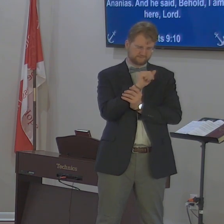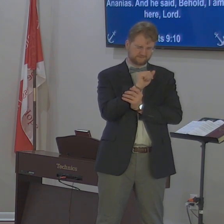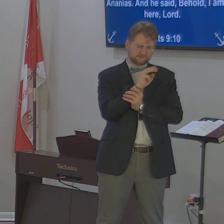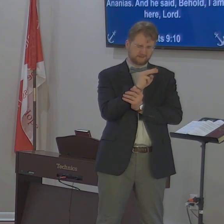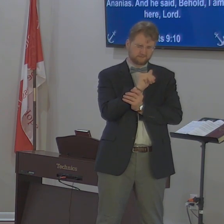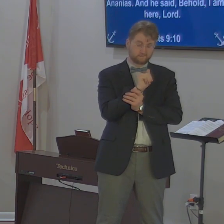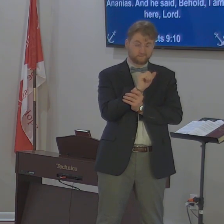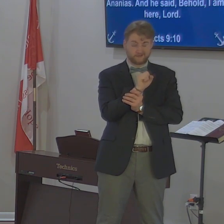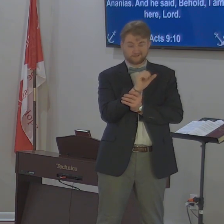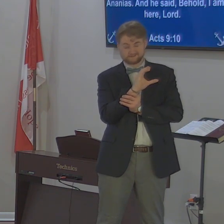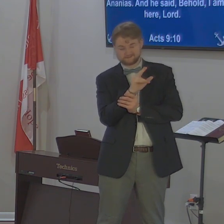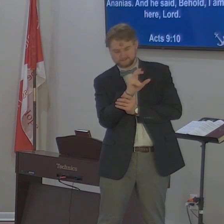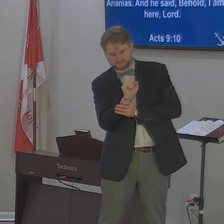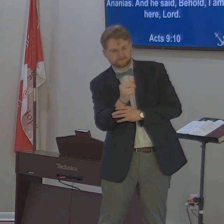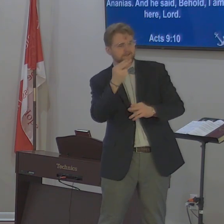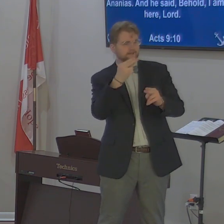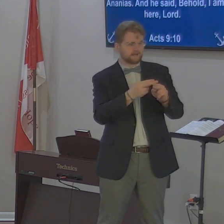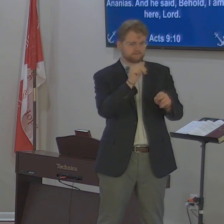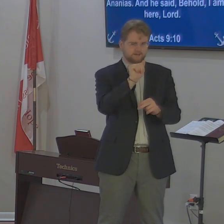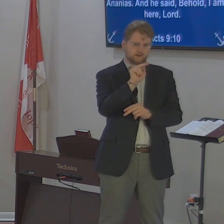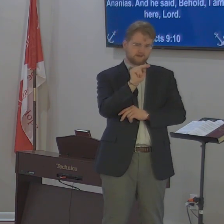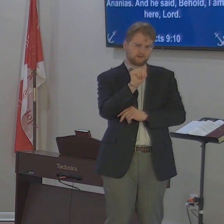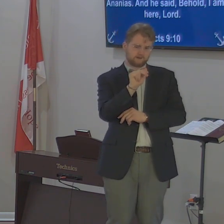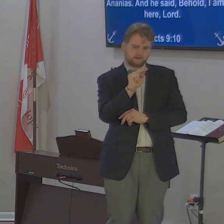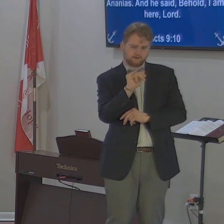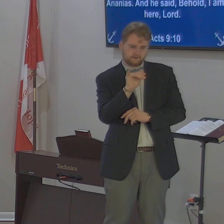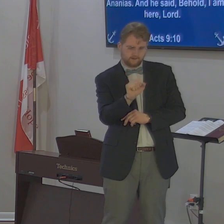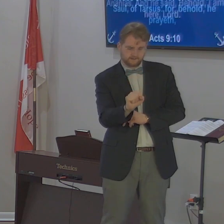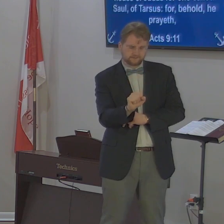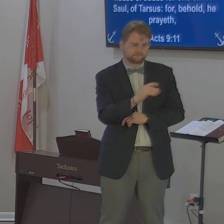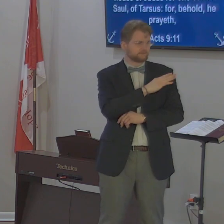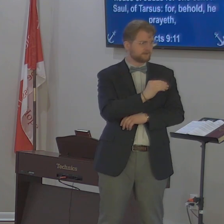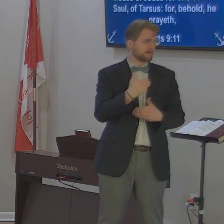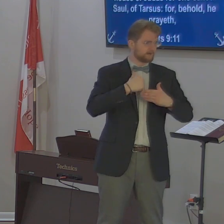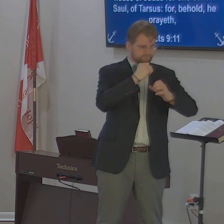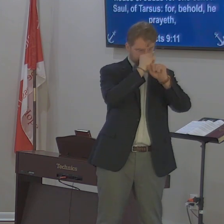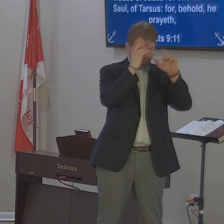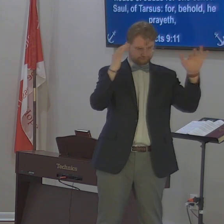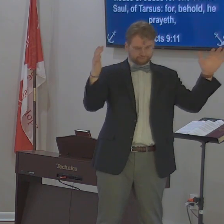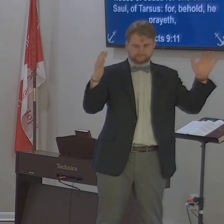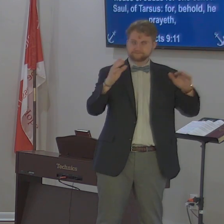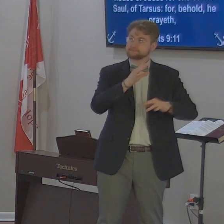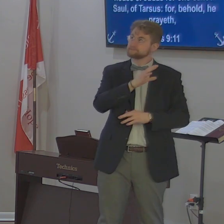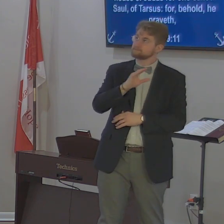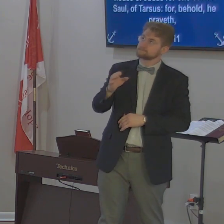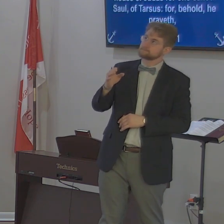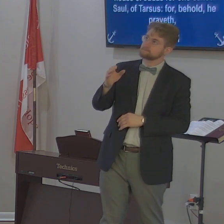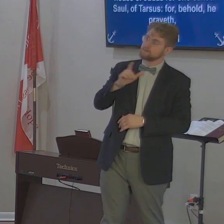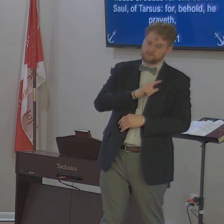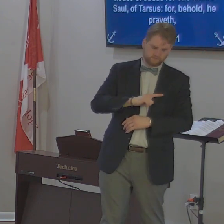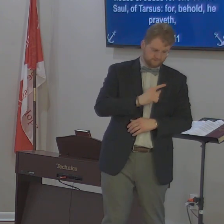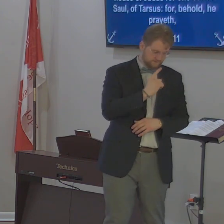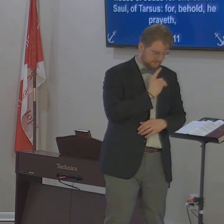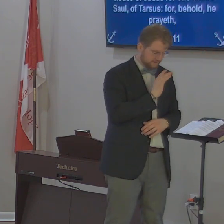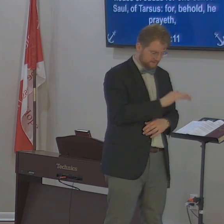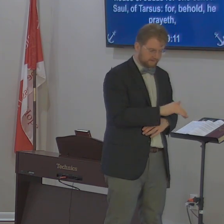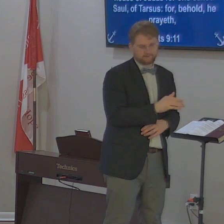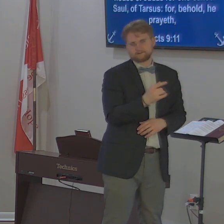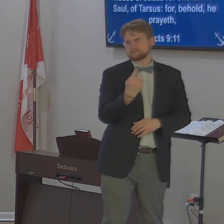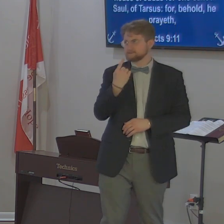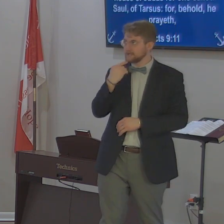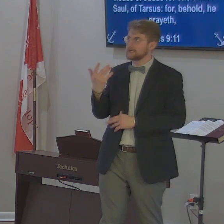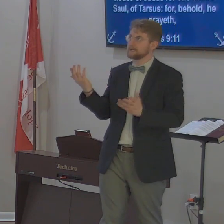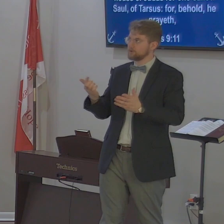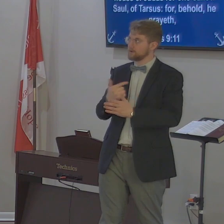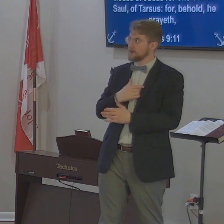vision, Ananias, he said, behold, I am here, Lord. And the Lord said unto him, arise and go into the street, which is called